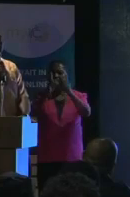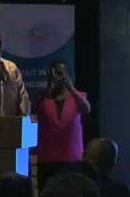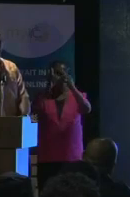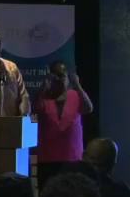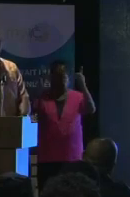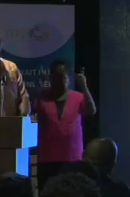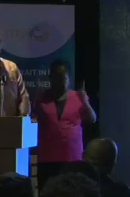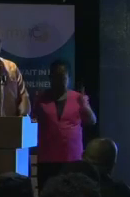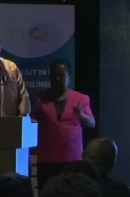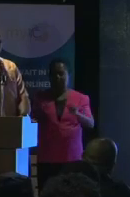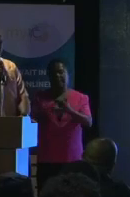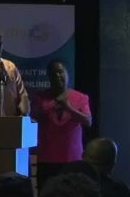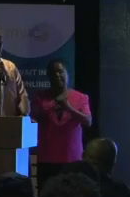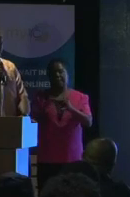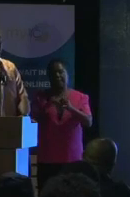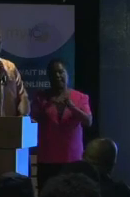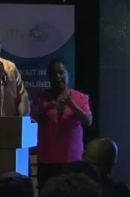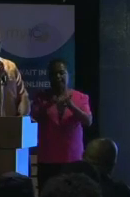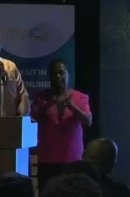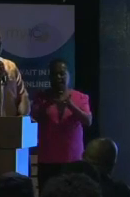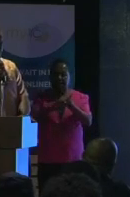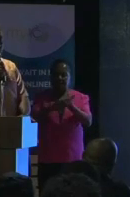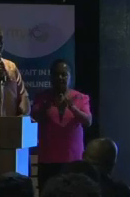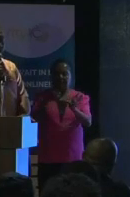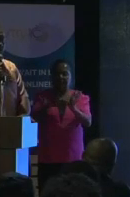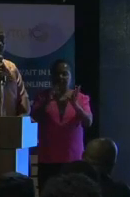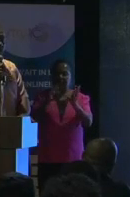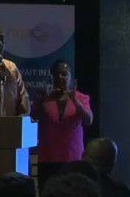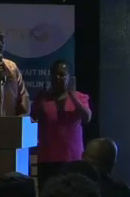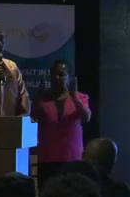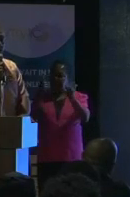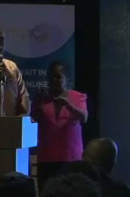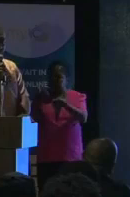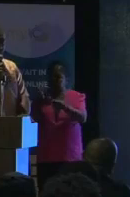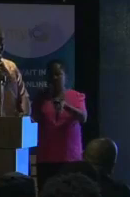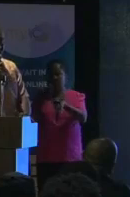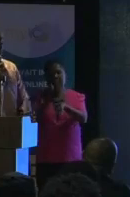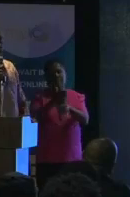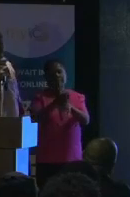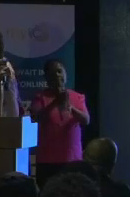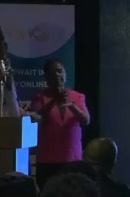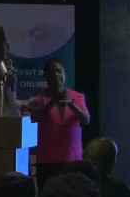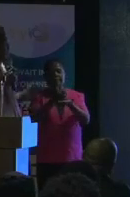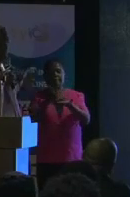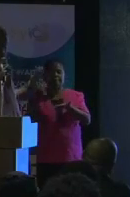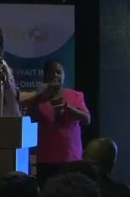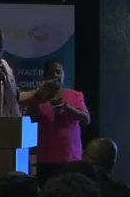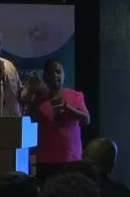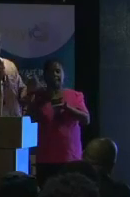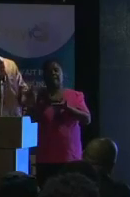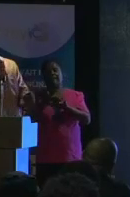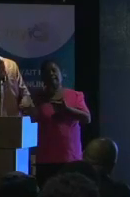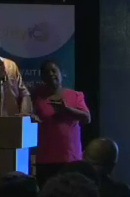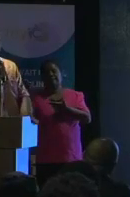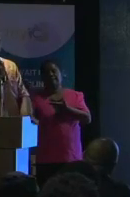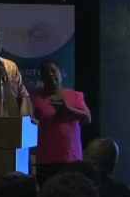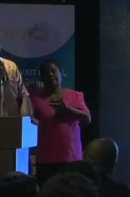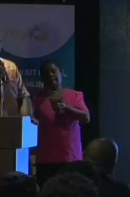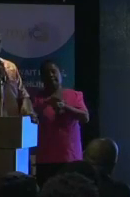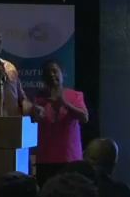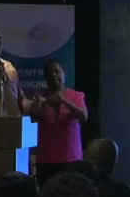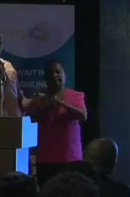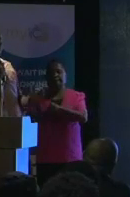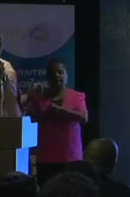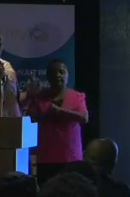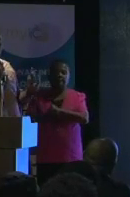dependence declaration. That's the form that as a group employer, you have to get and give it to your employees